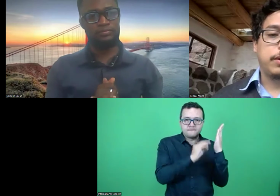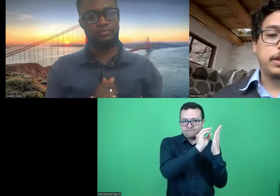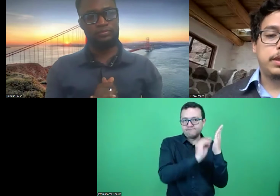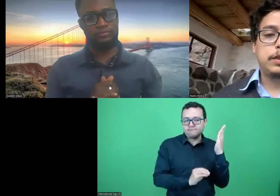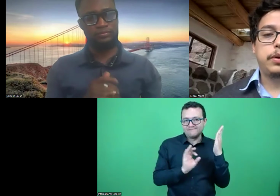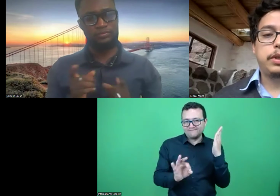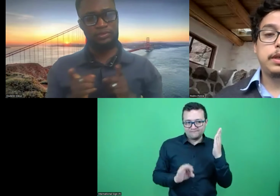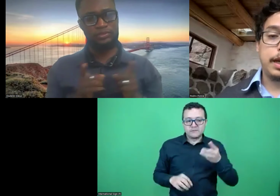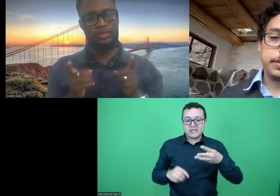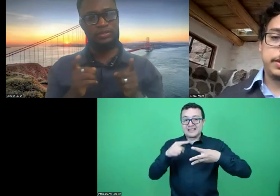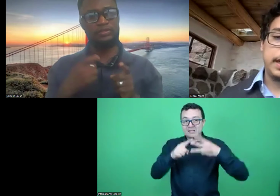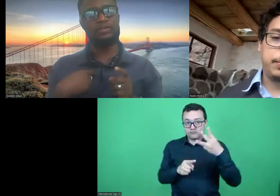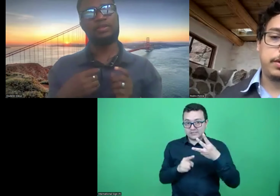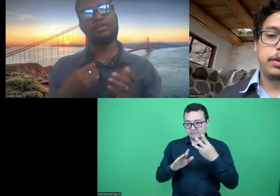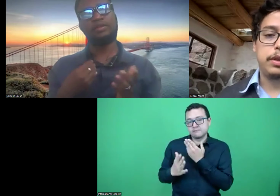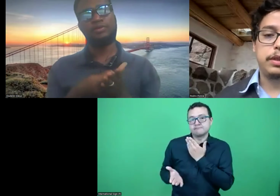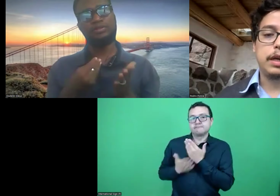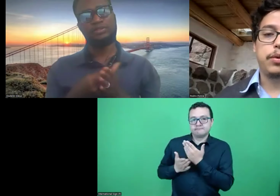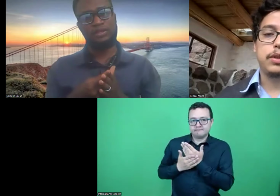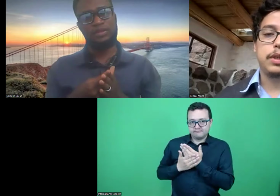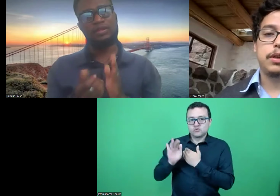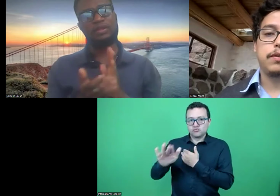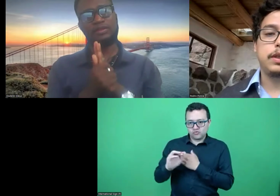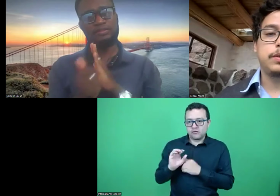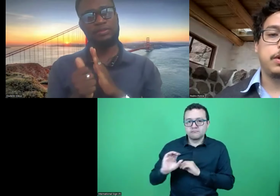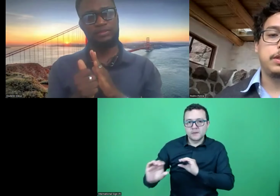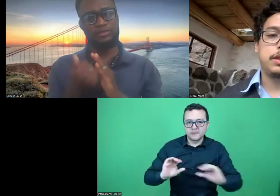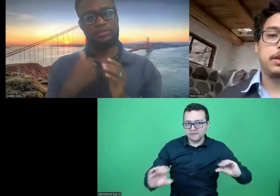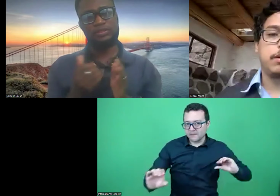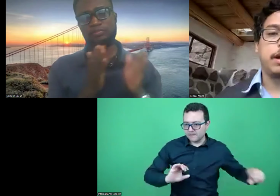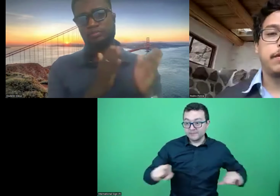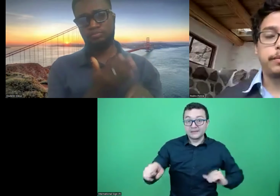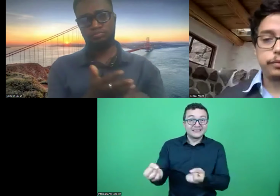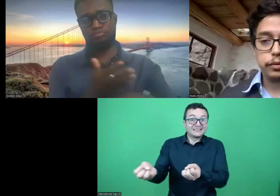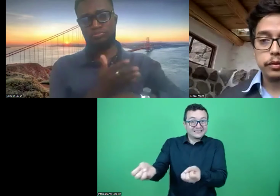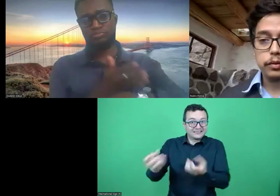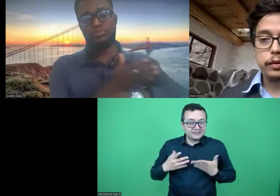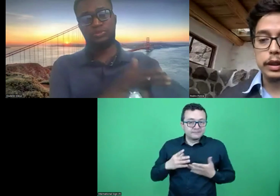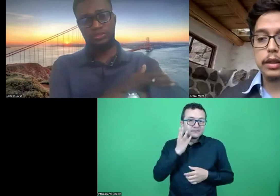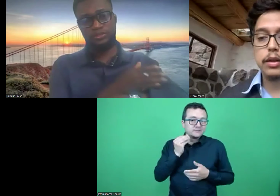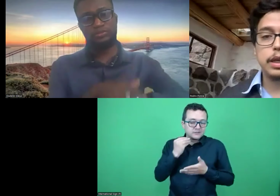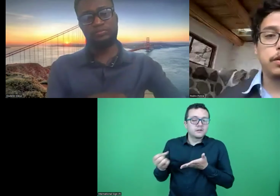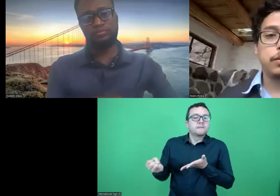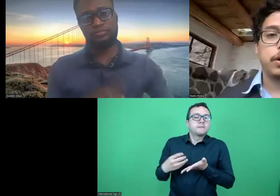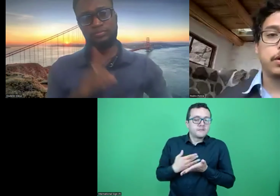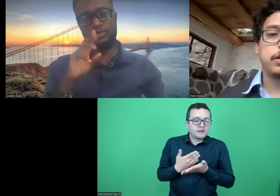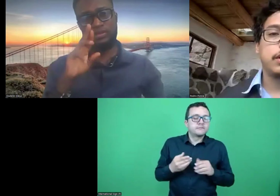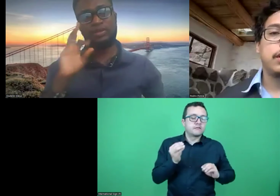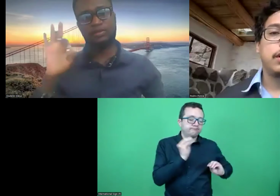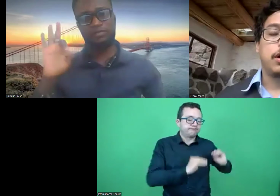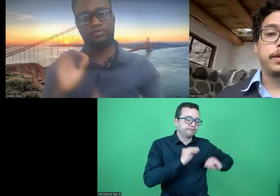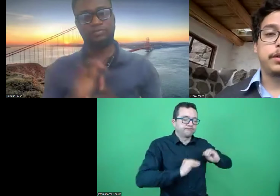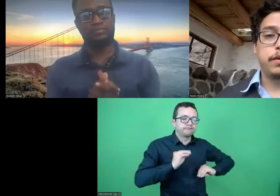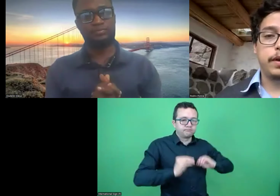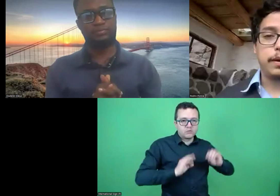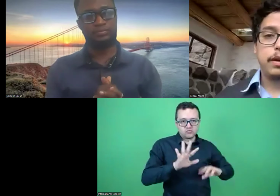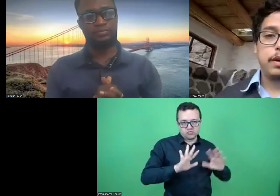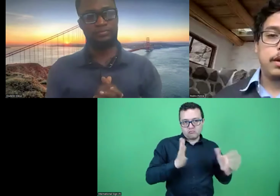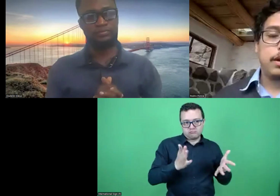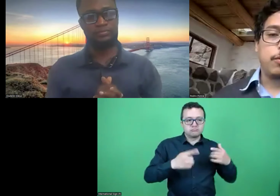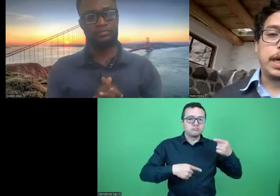the grantees' expertise helped shape the design process of these policies at DRF. In the second part of the